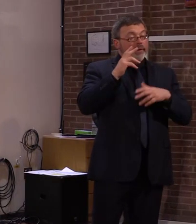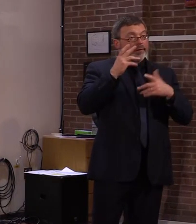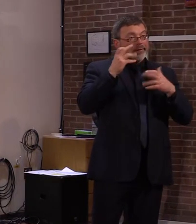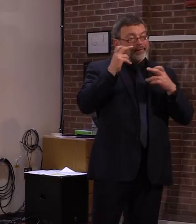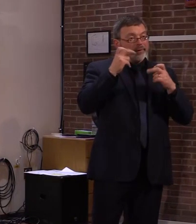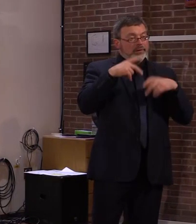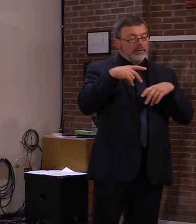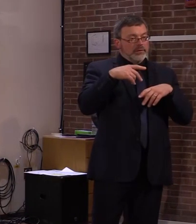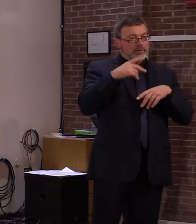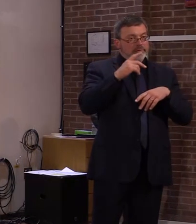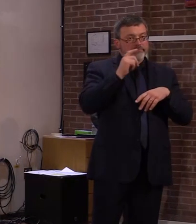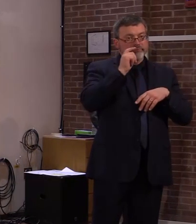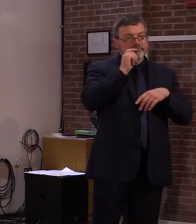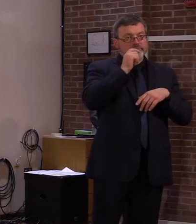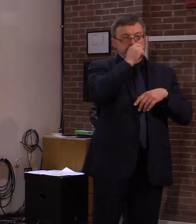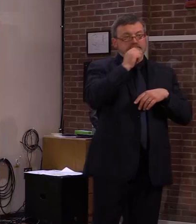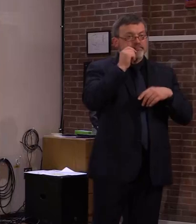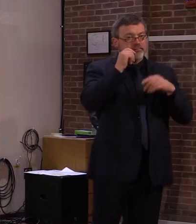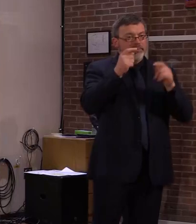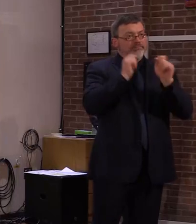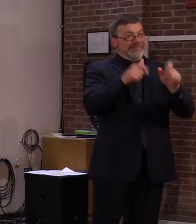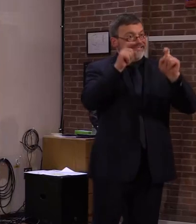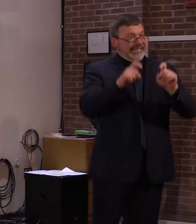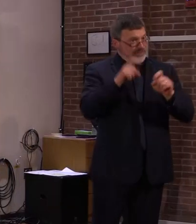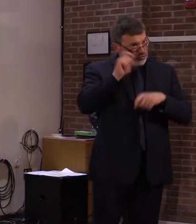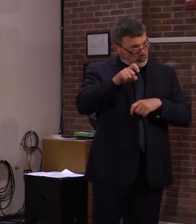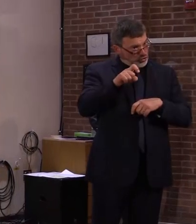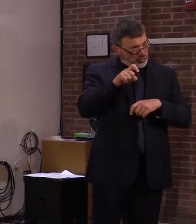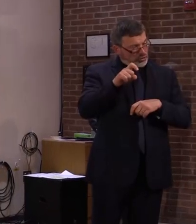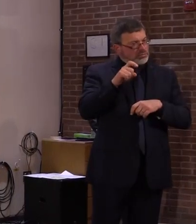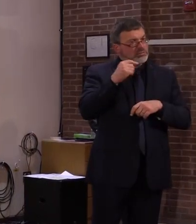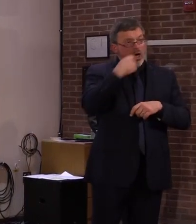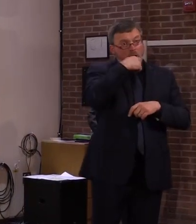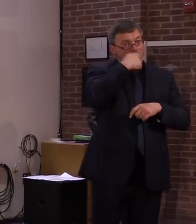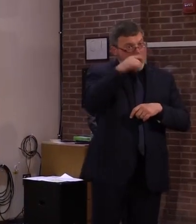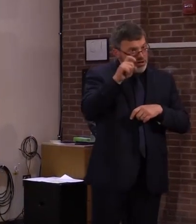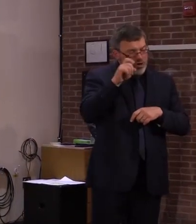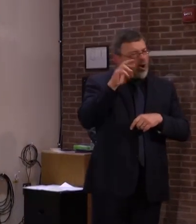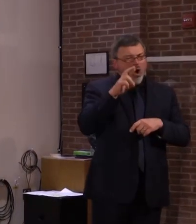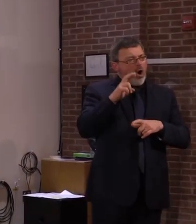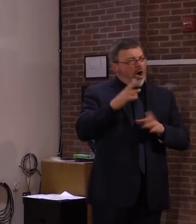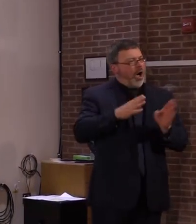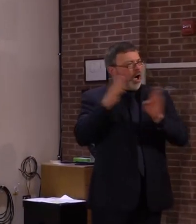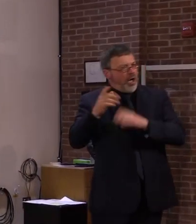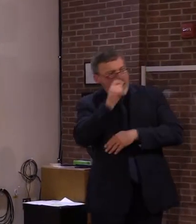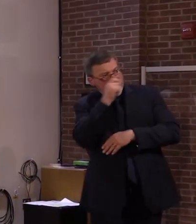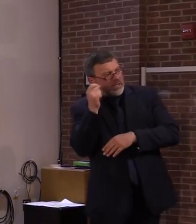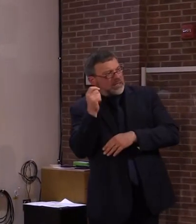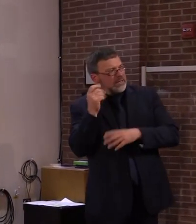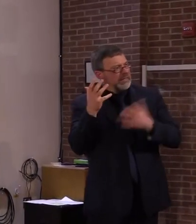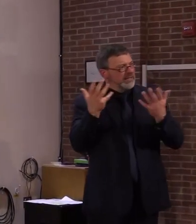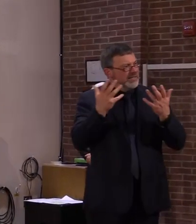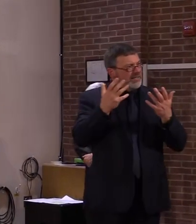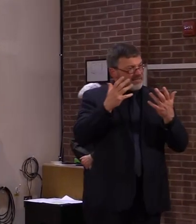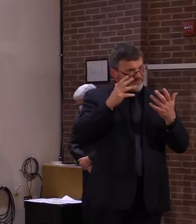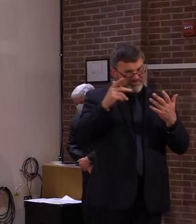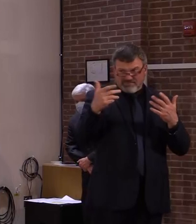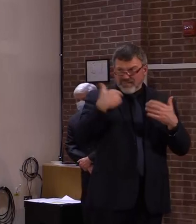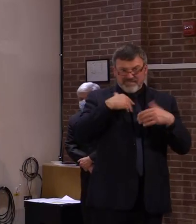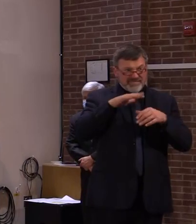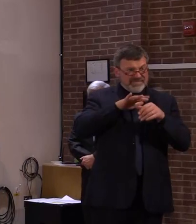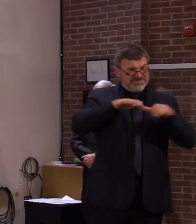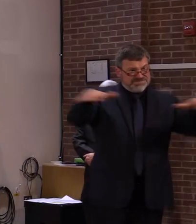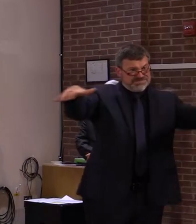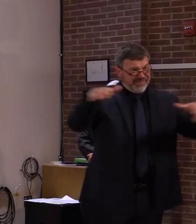Delta surge? Testing capacity for the PCR test. We absolutely have testing capacity for the